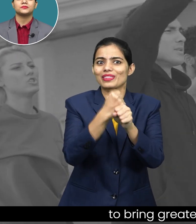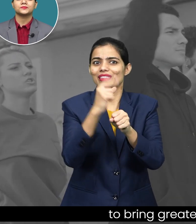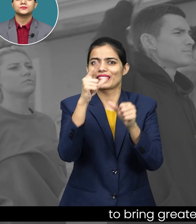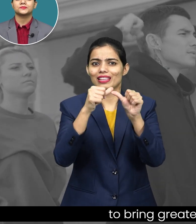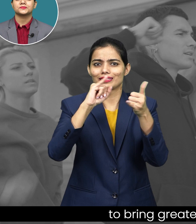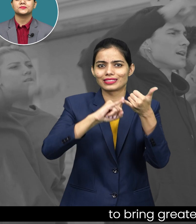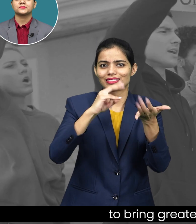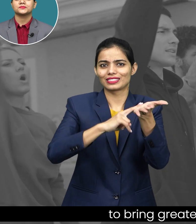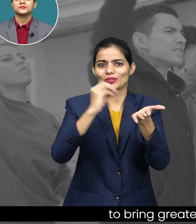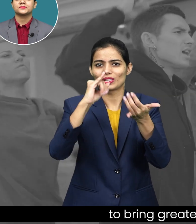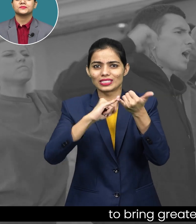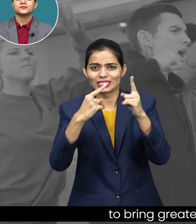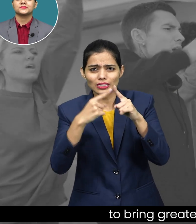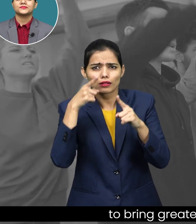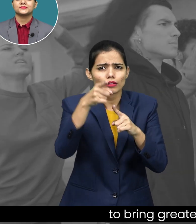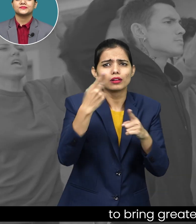people.